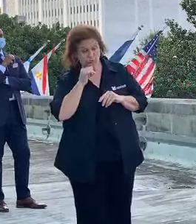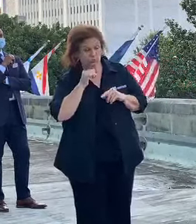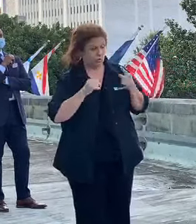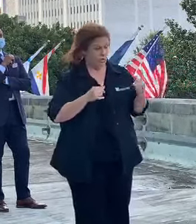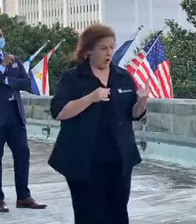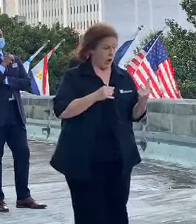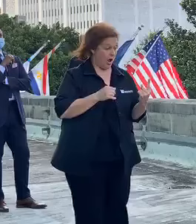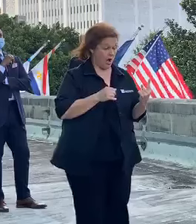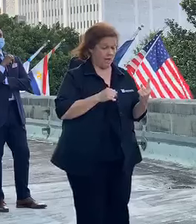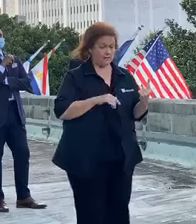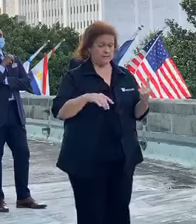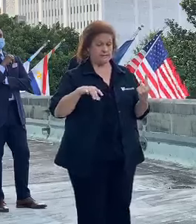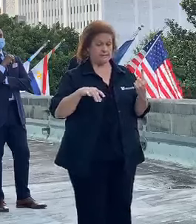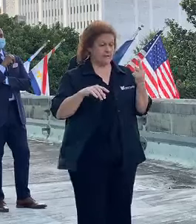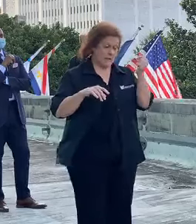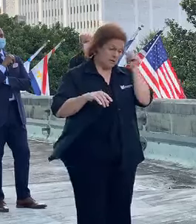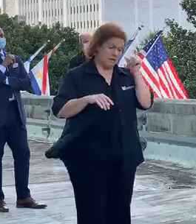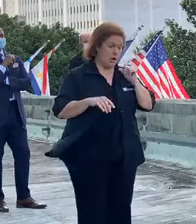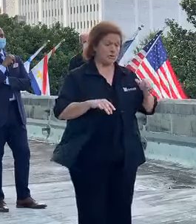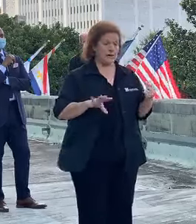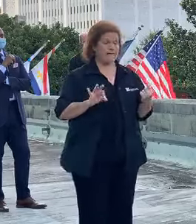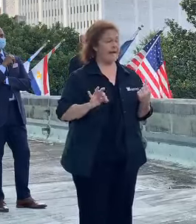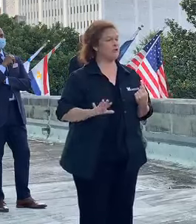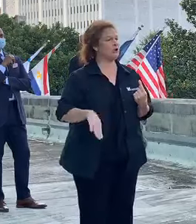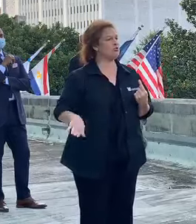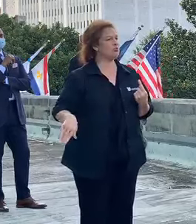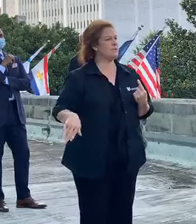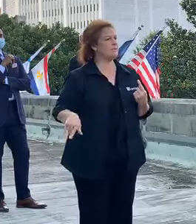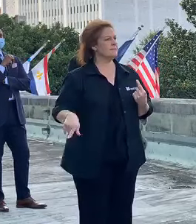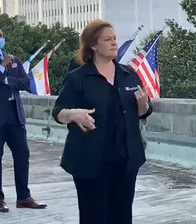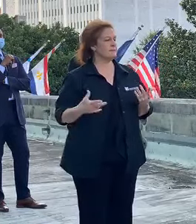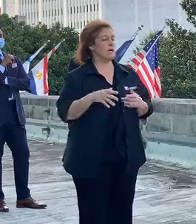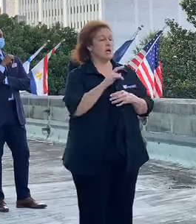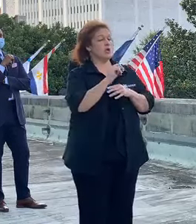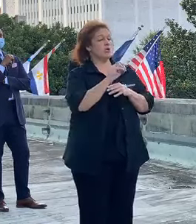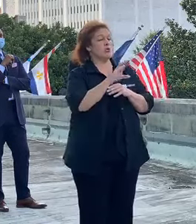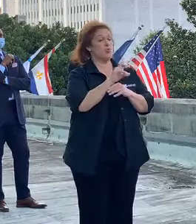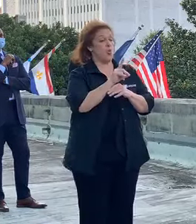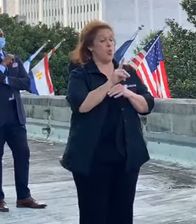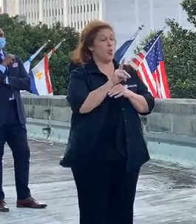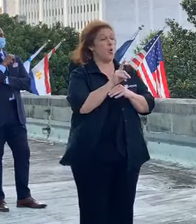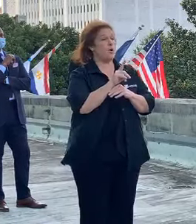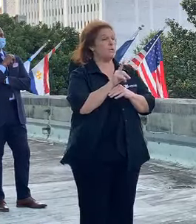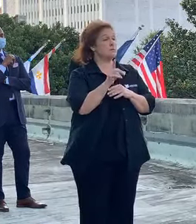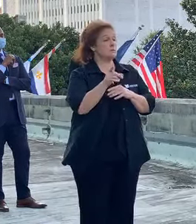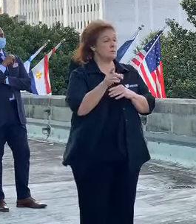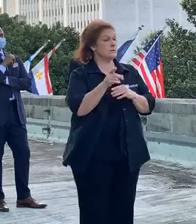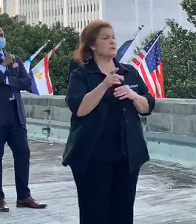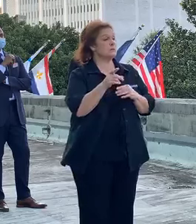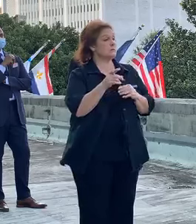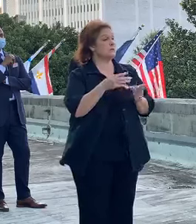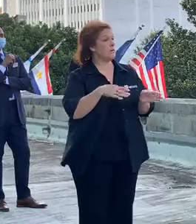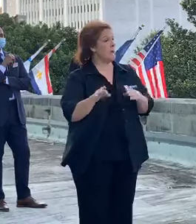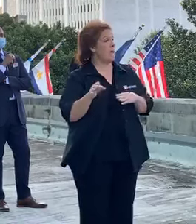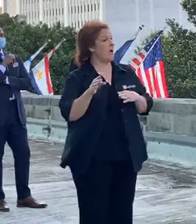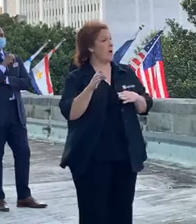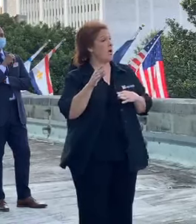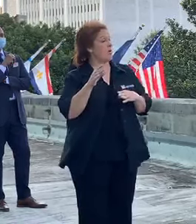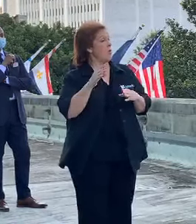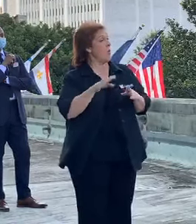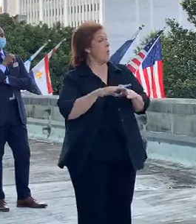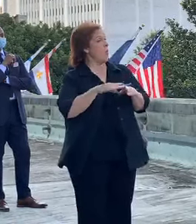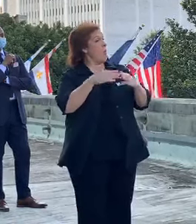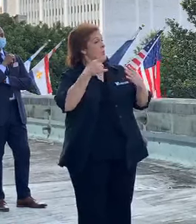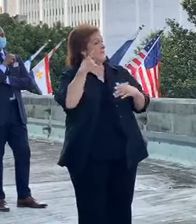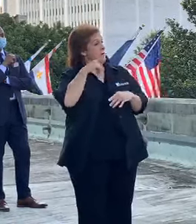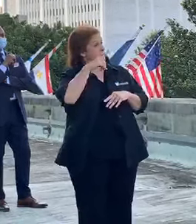to 9, that keeps it to that 10. NORD is preparing for opening in regards to summer camps, but